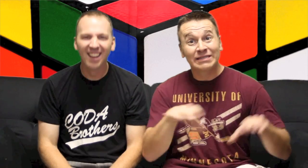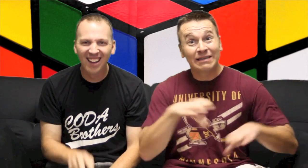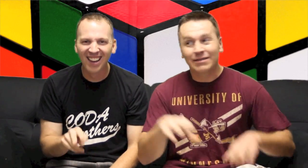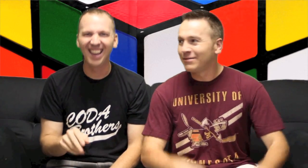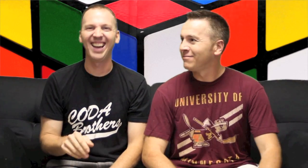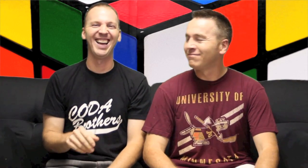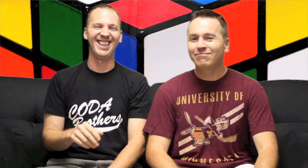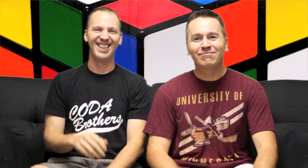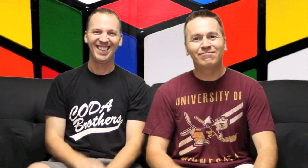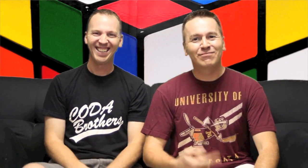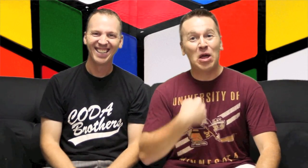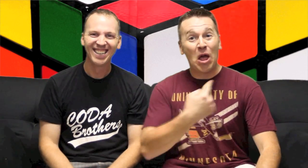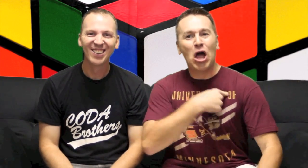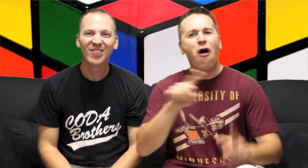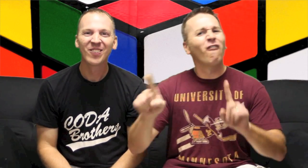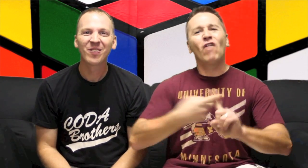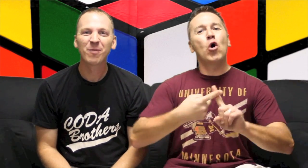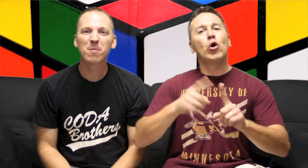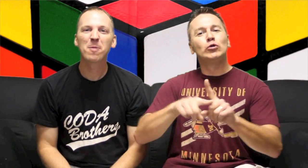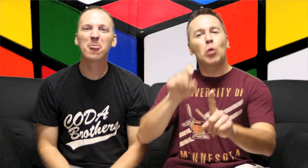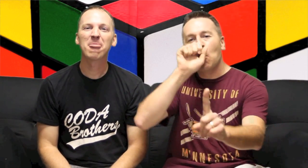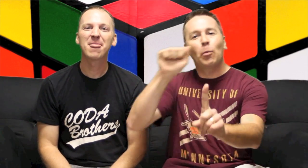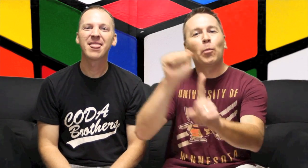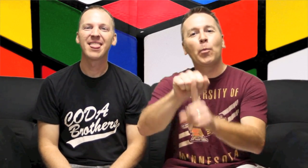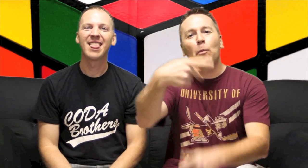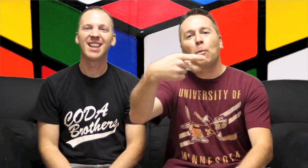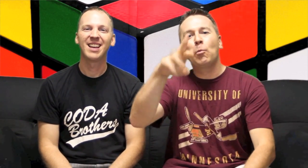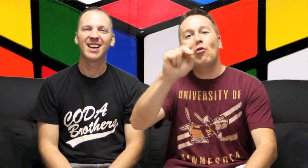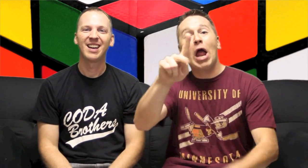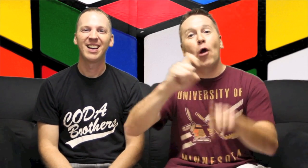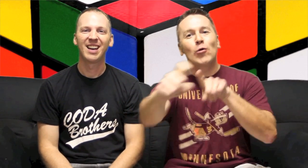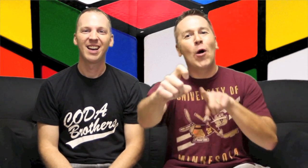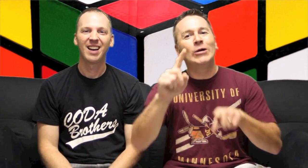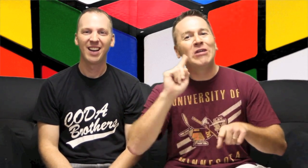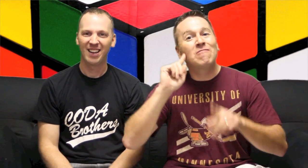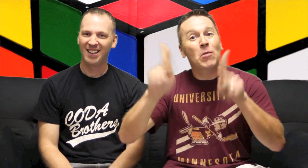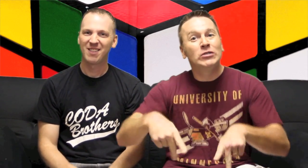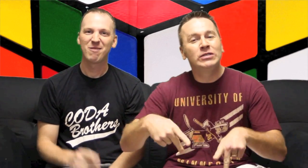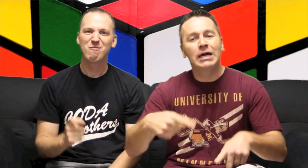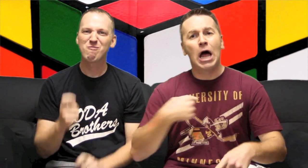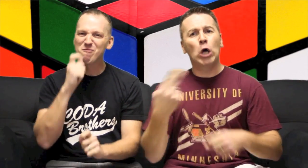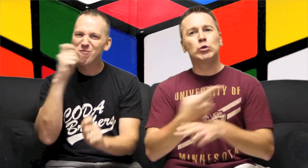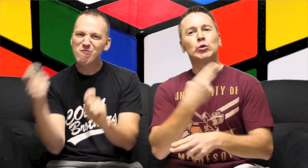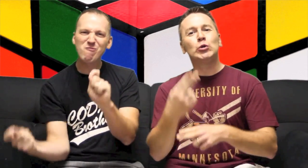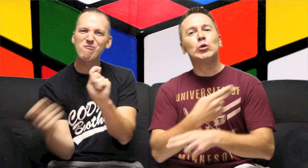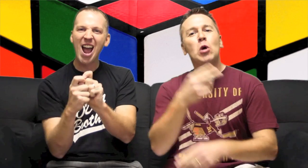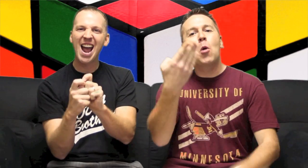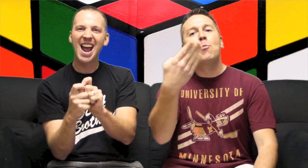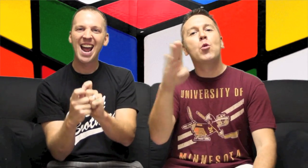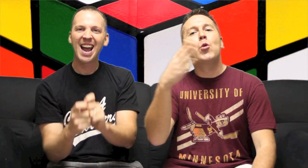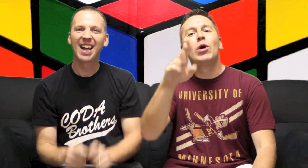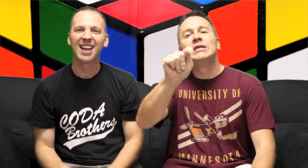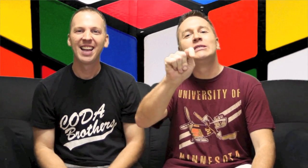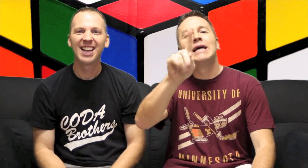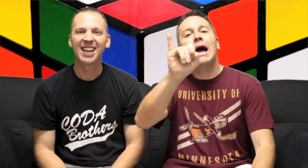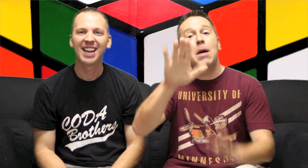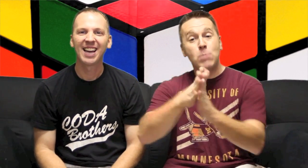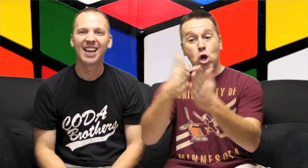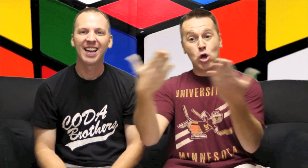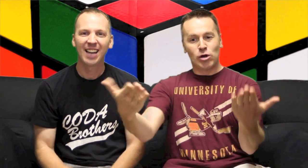flash. Do you know what we did? We were the first to do prank phone calls to deaf people. Yeah, pranks. I used that blue TDI